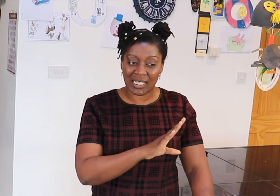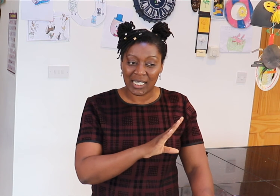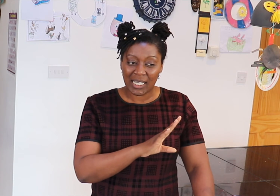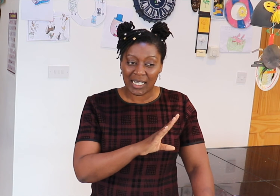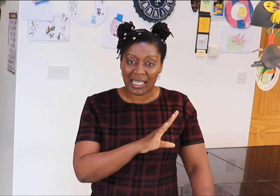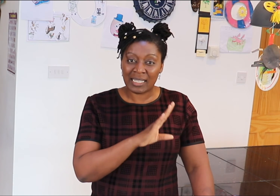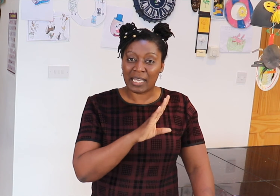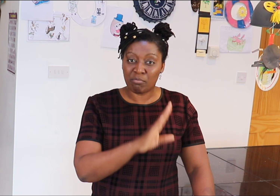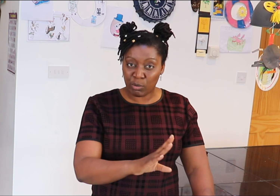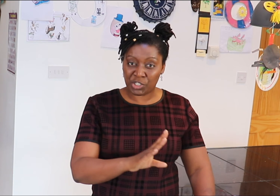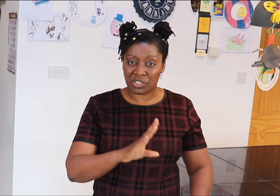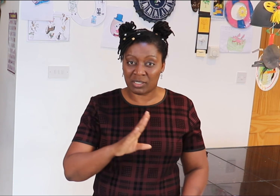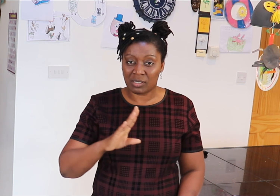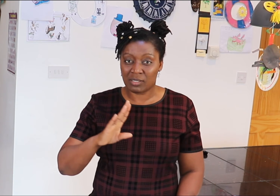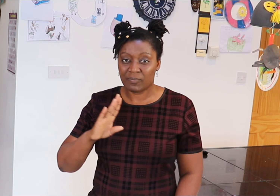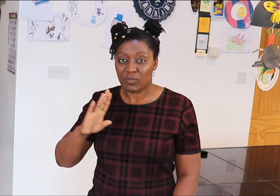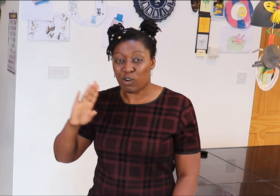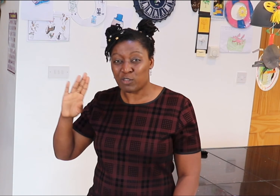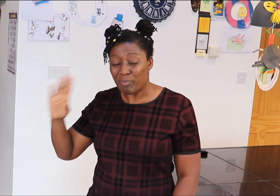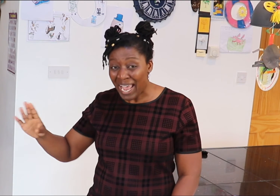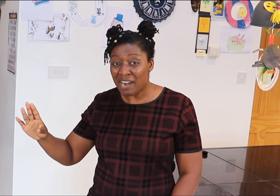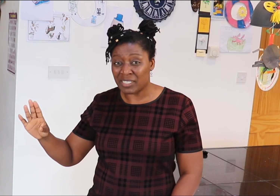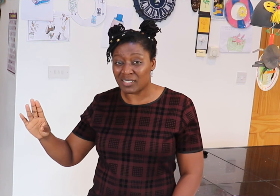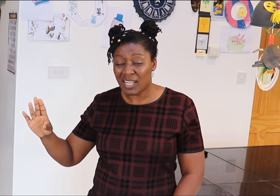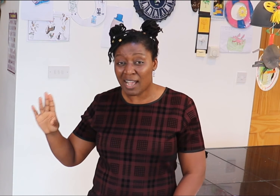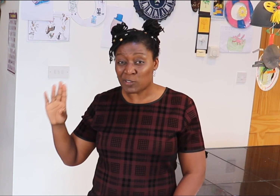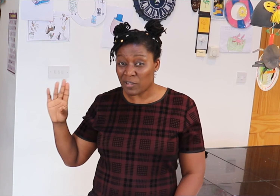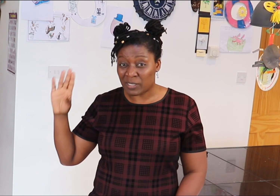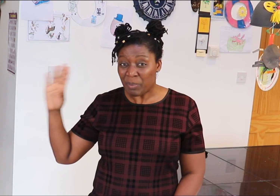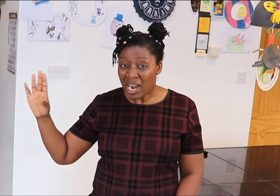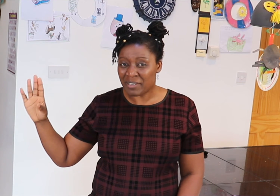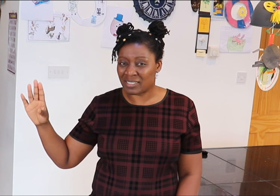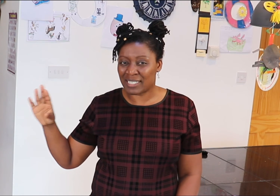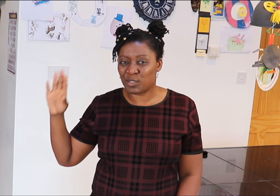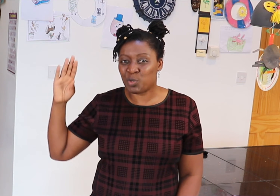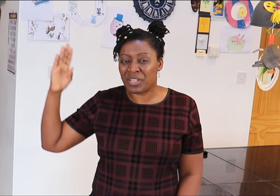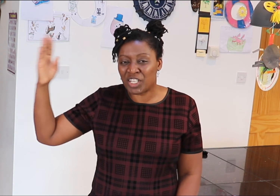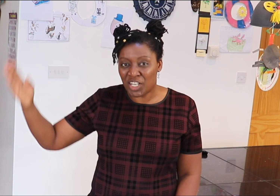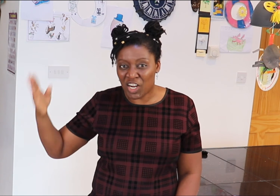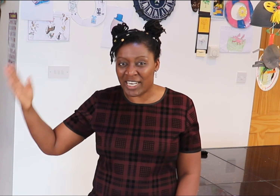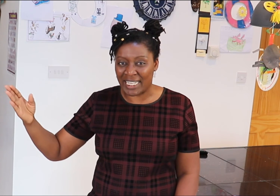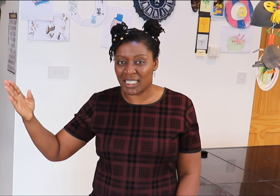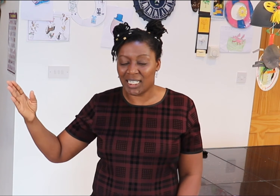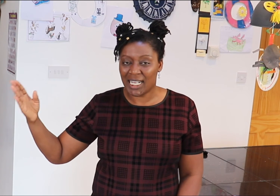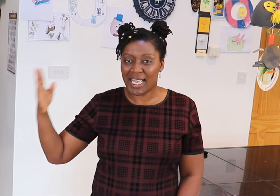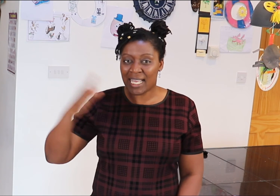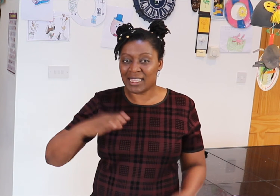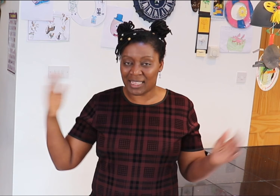impacting the emotions of the parent, and so it's the parent that's doing the learning in